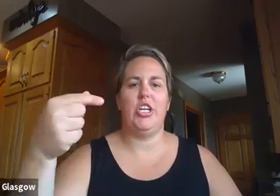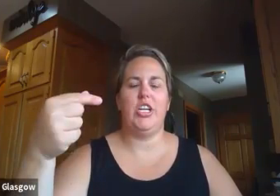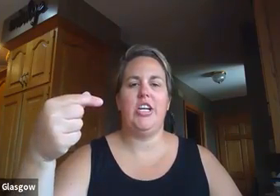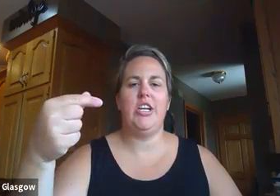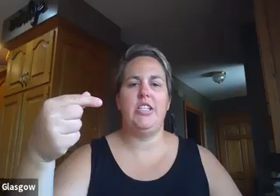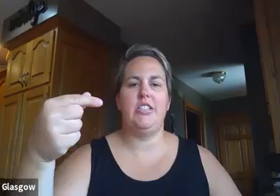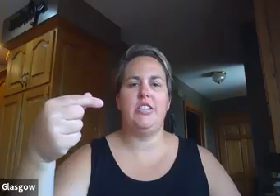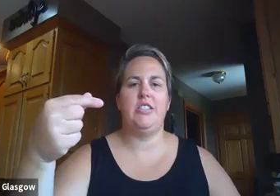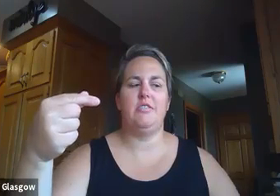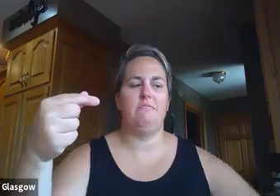G,